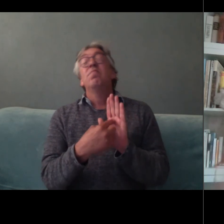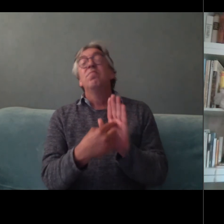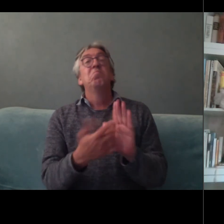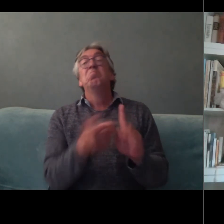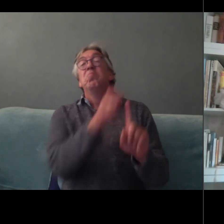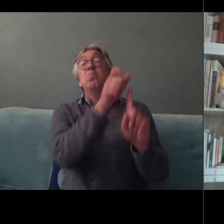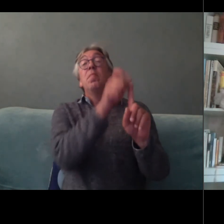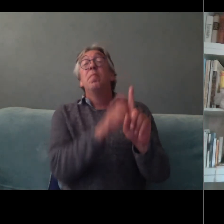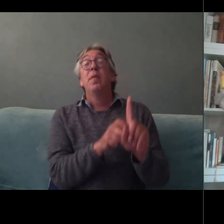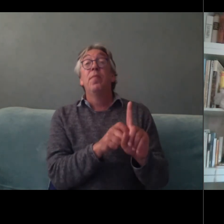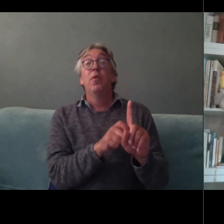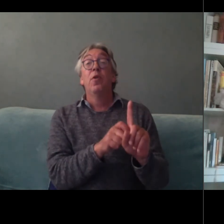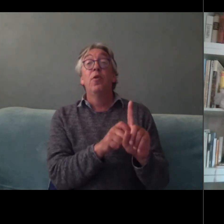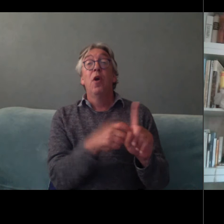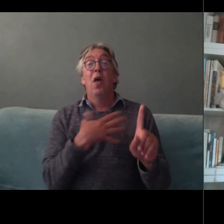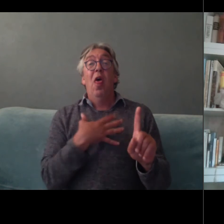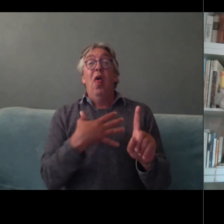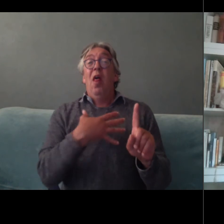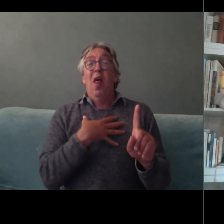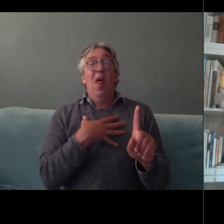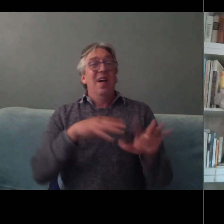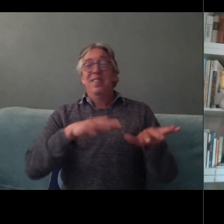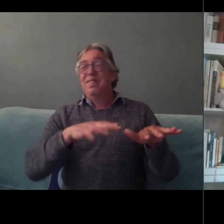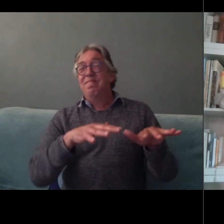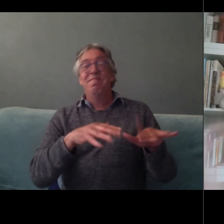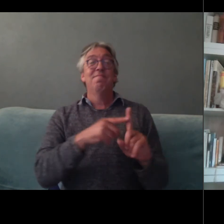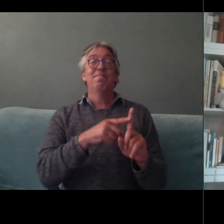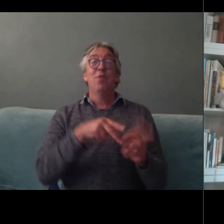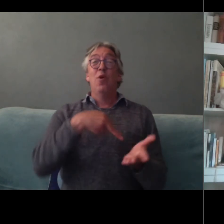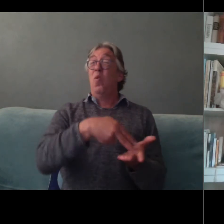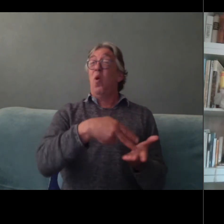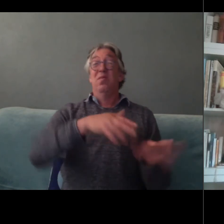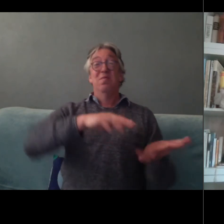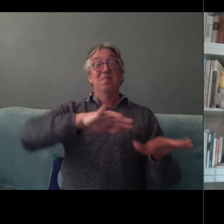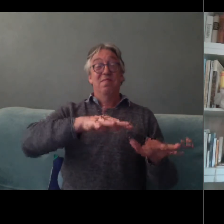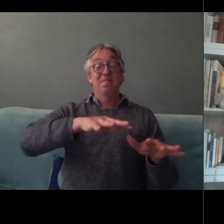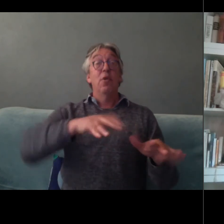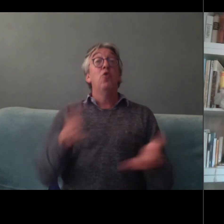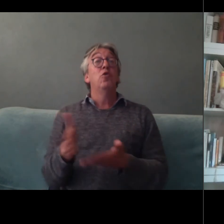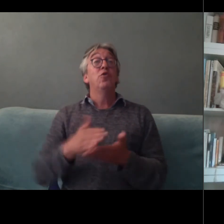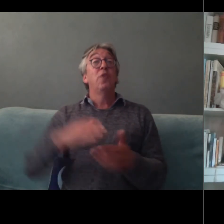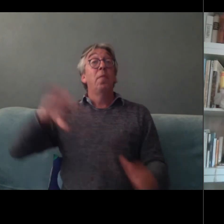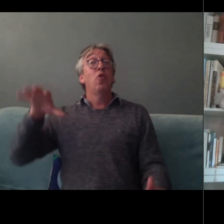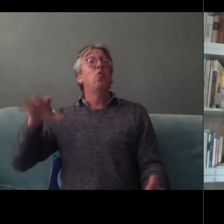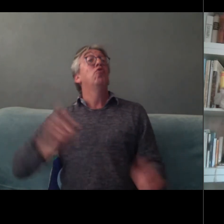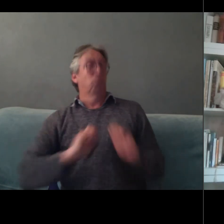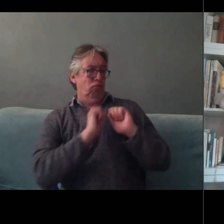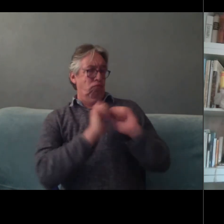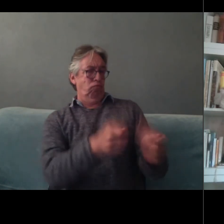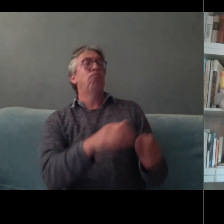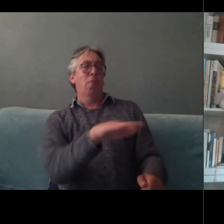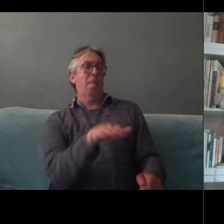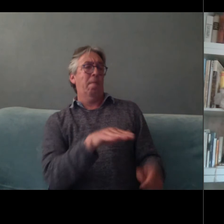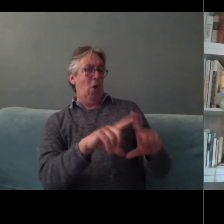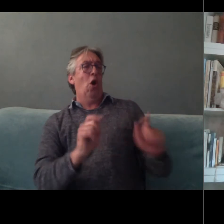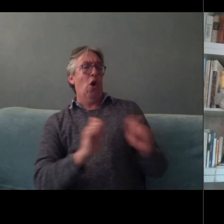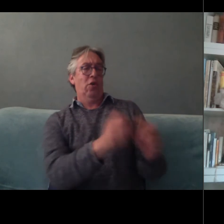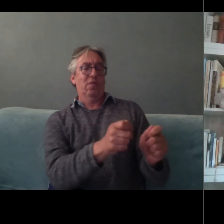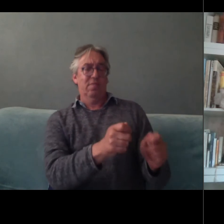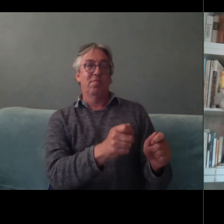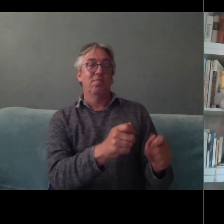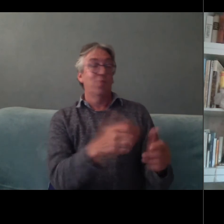cannot breathe very well. In some countries, they do have a parking card just because they need to come closer to